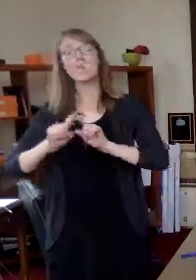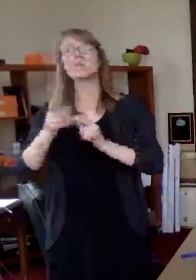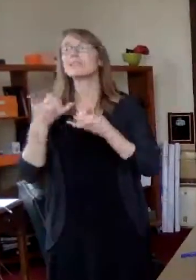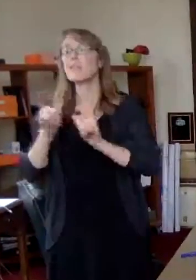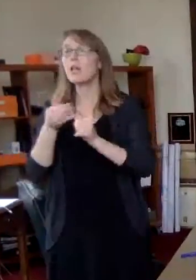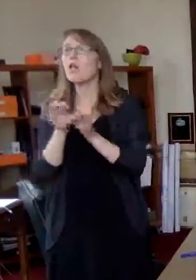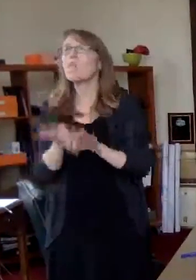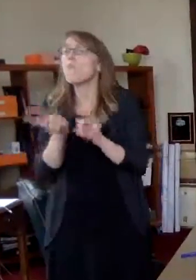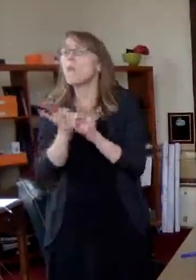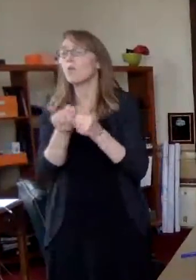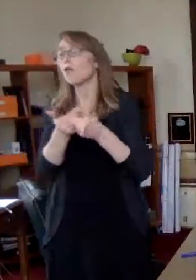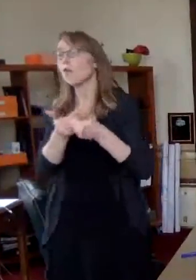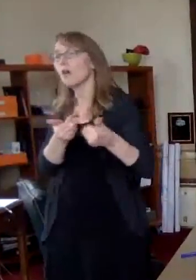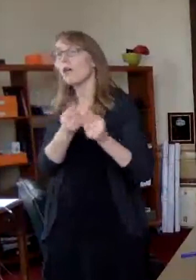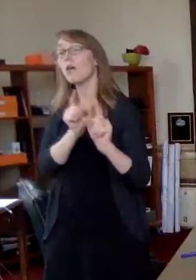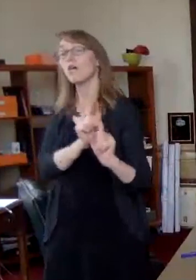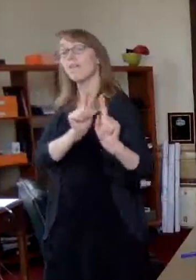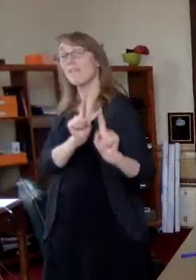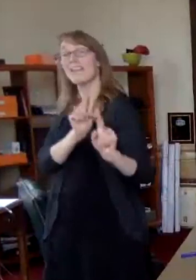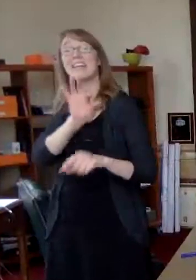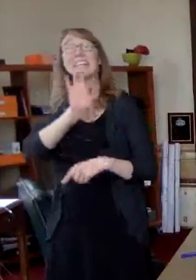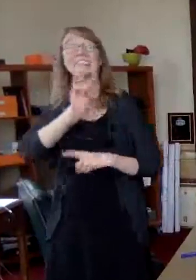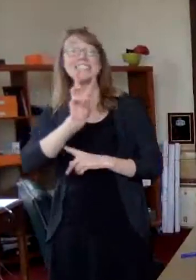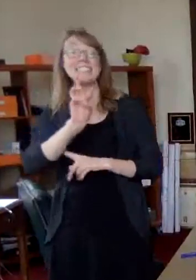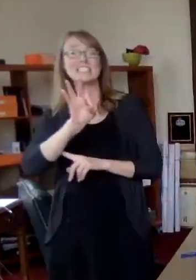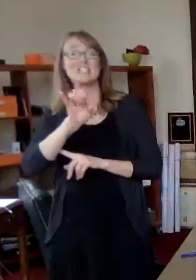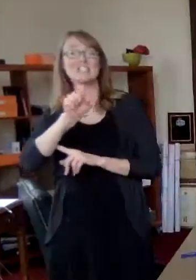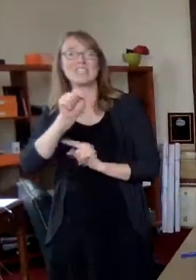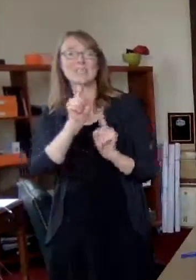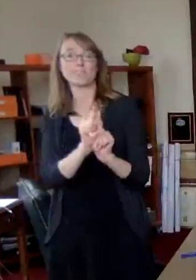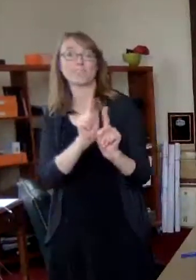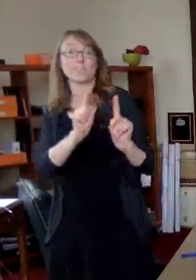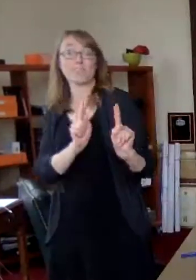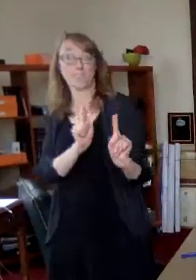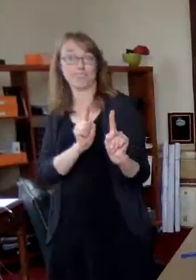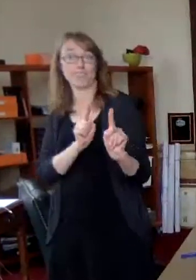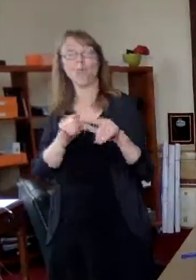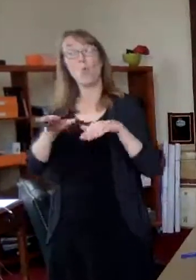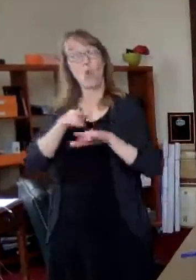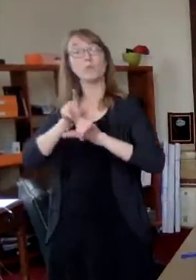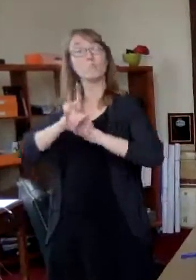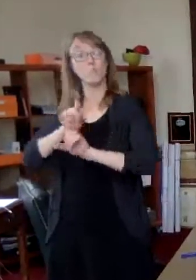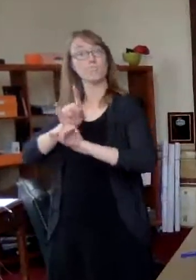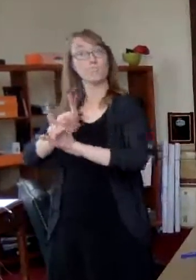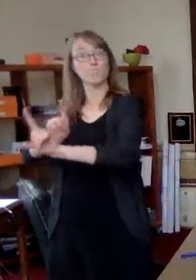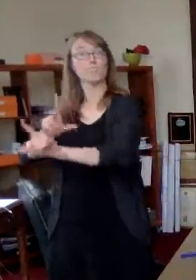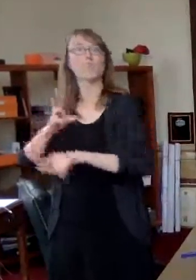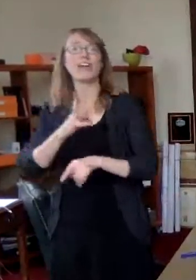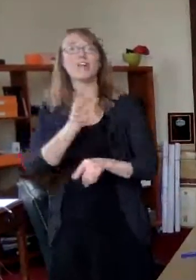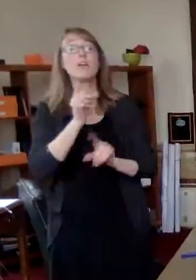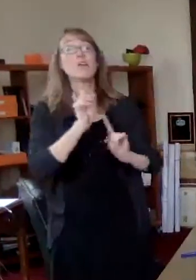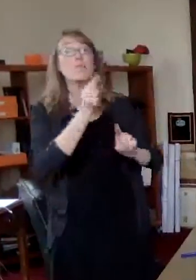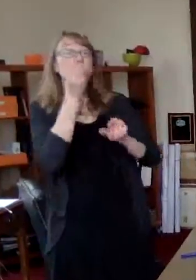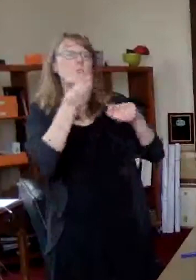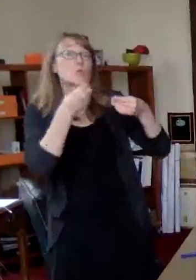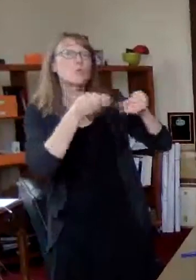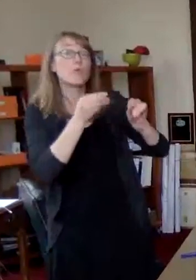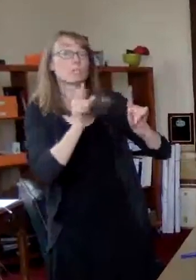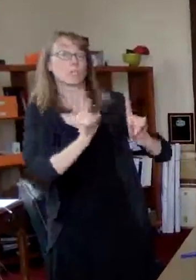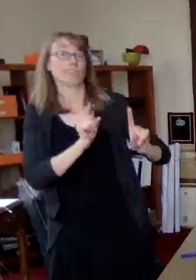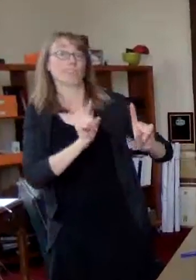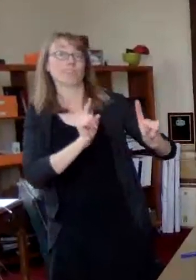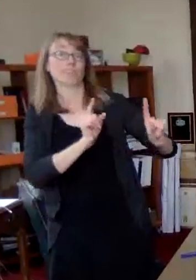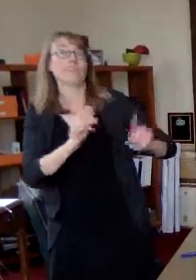apart. This is really important. We have seen our number of cases just in the city of St. Louis increase